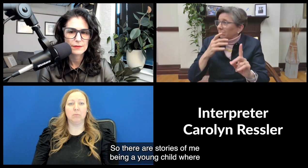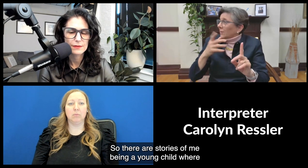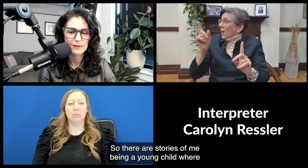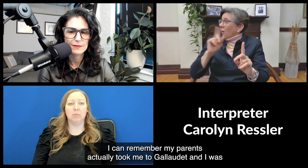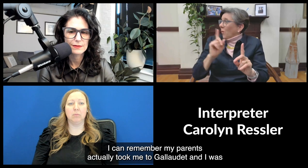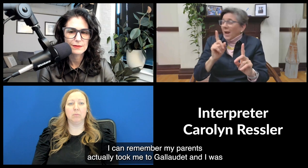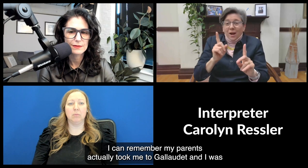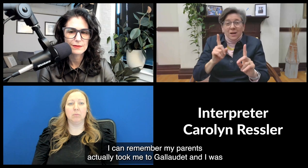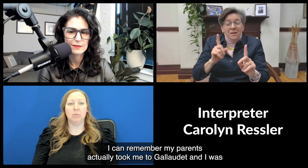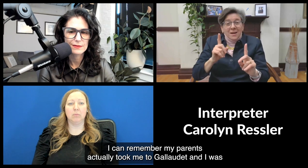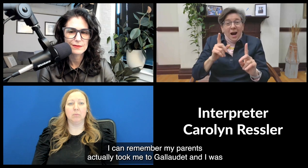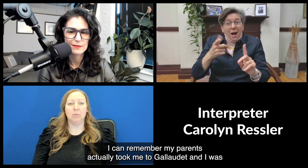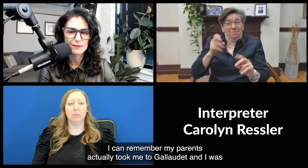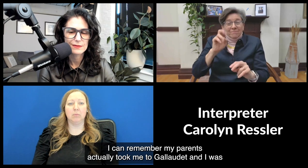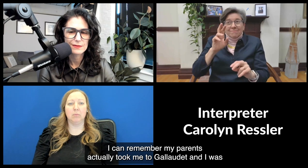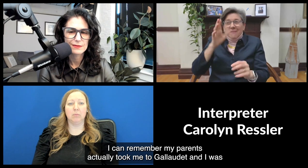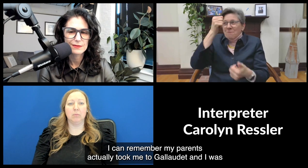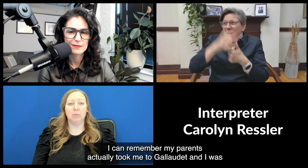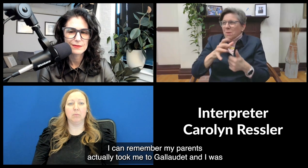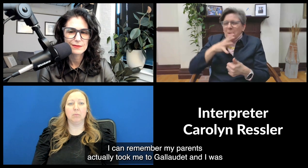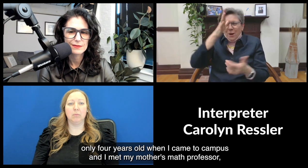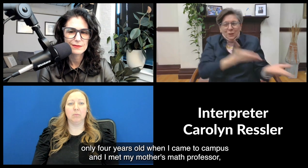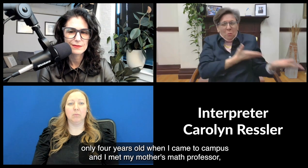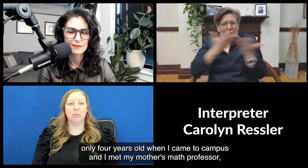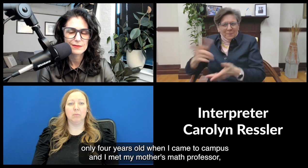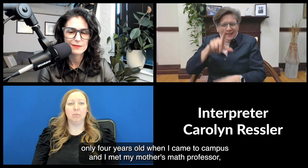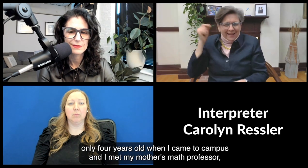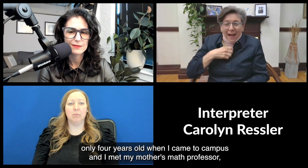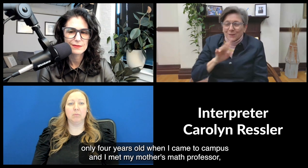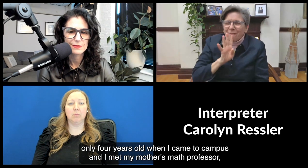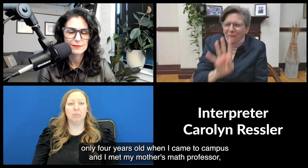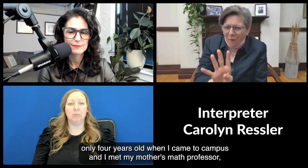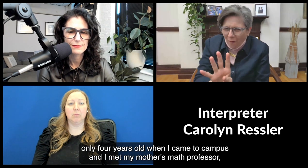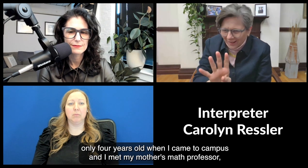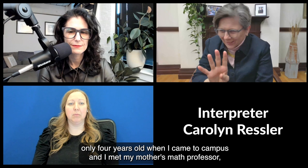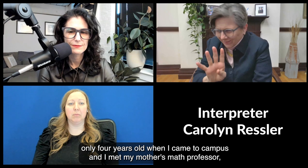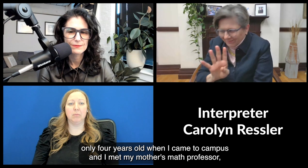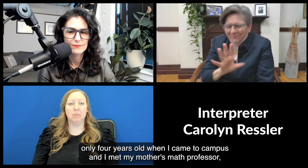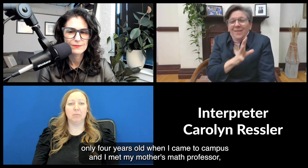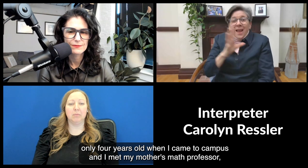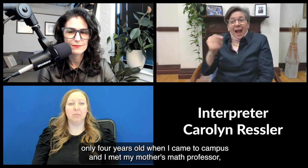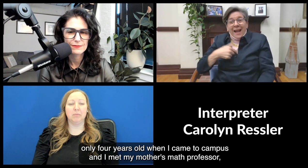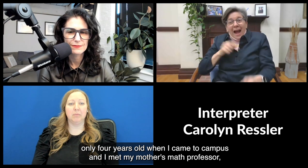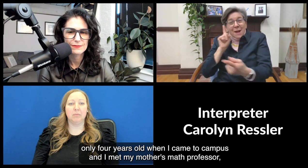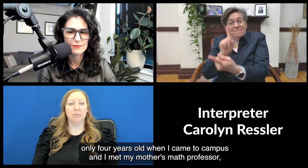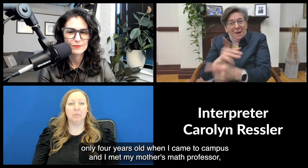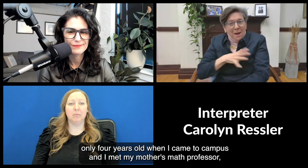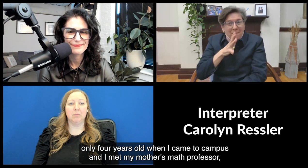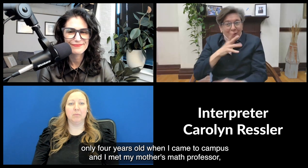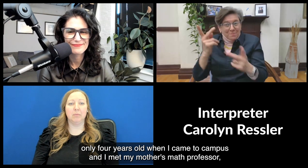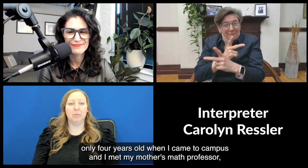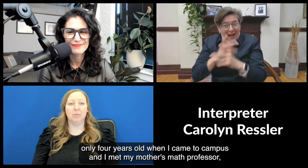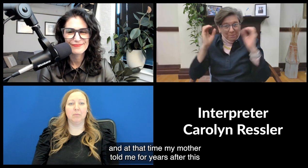stories of me being a young child where I can remember my parents actually took me to Gallaudet and I was only four years old